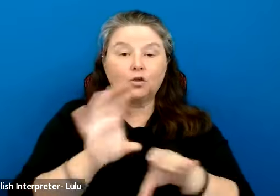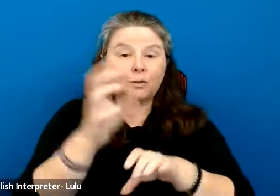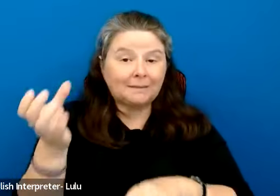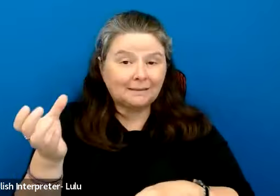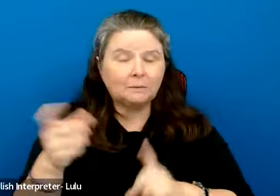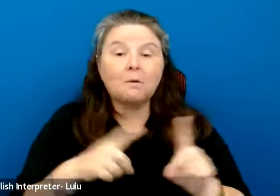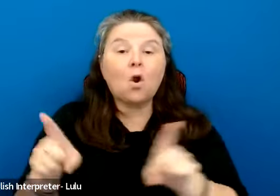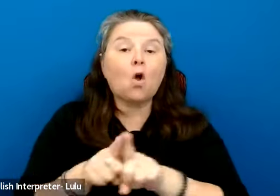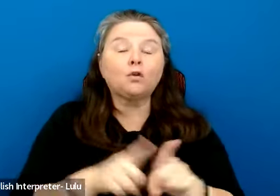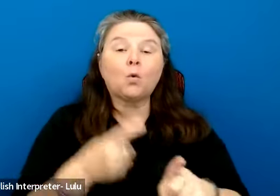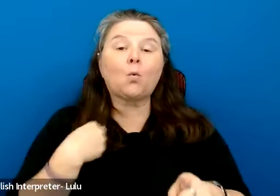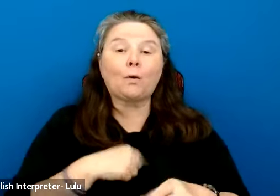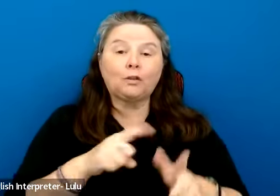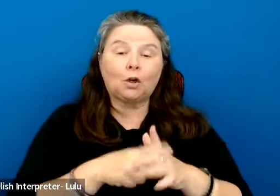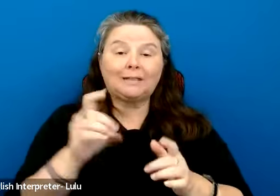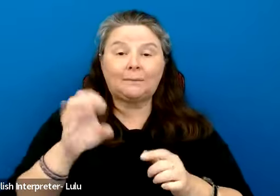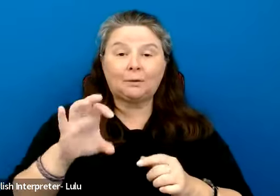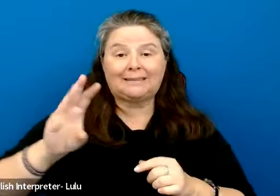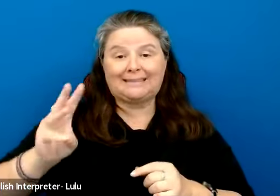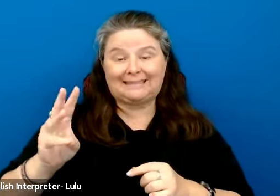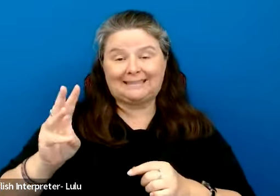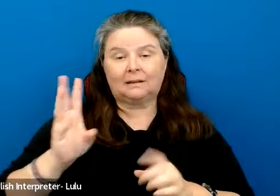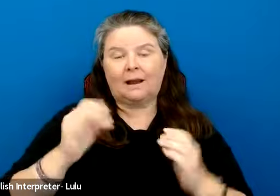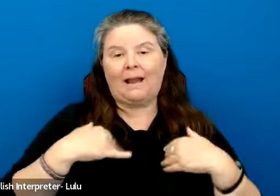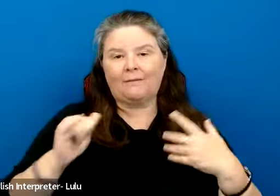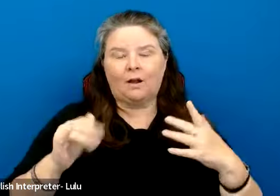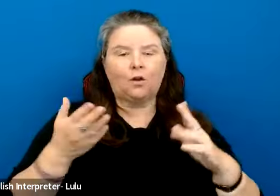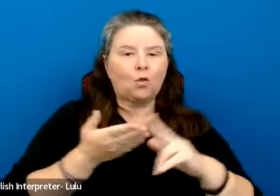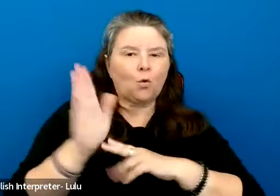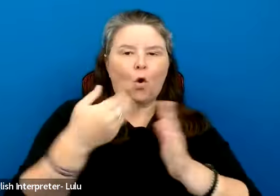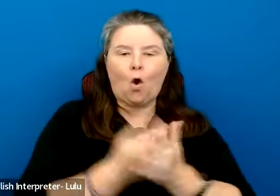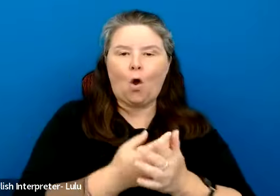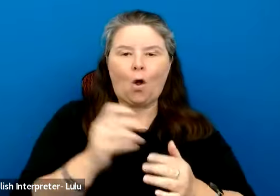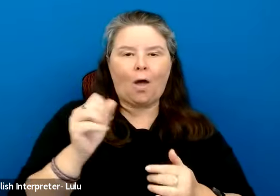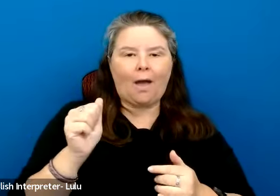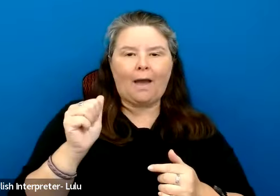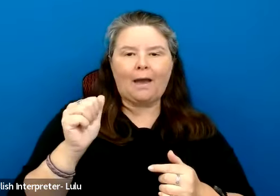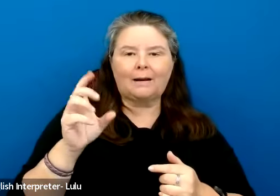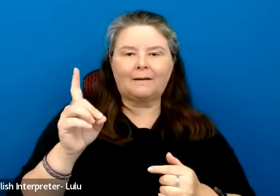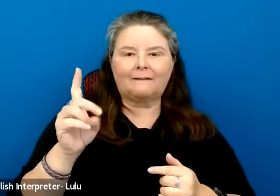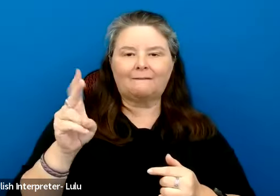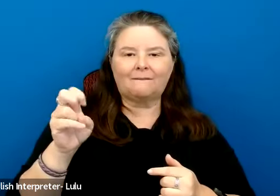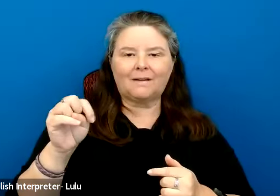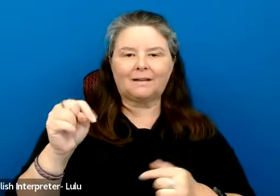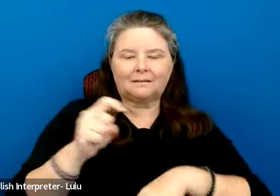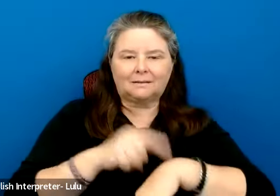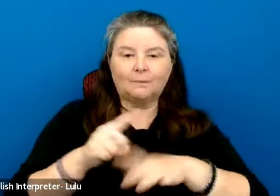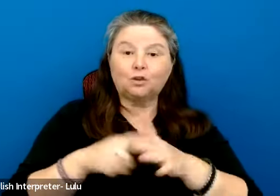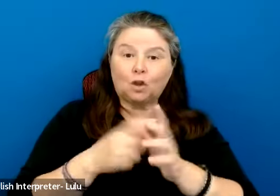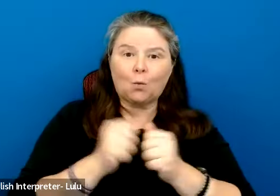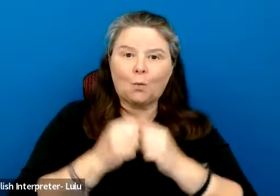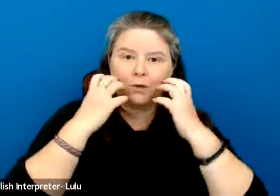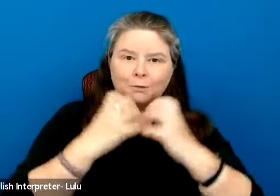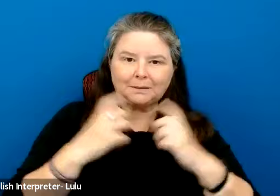Christmas, but also we start on December 6th and have that throughout all the Advent time, and started with the Nikolaustüten. So we're